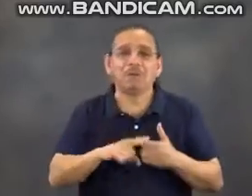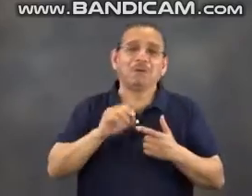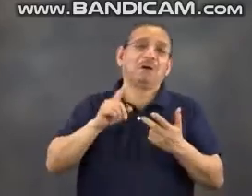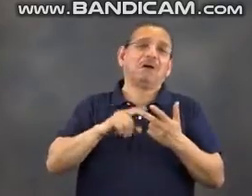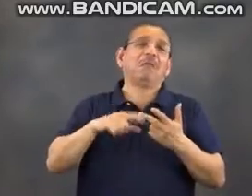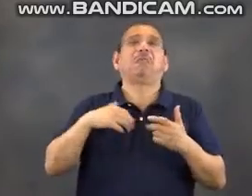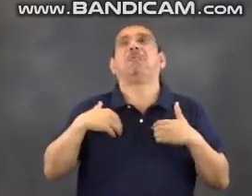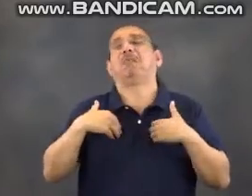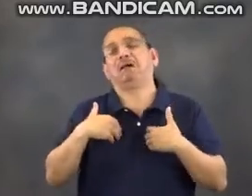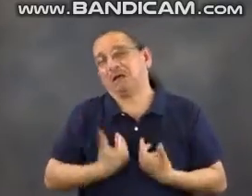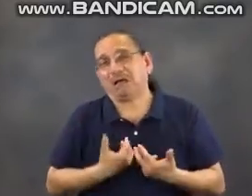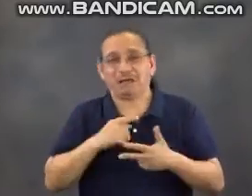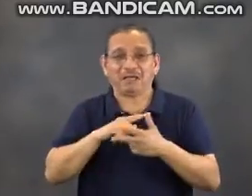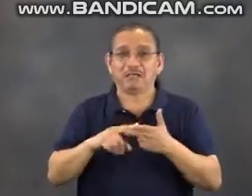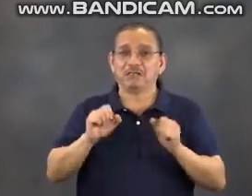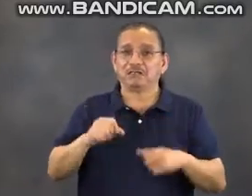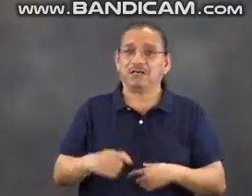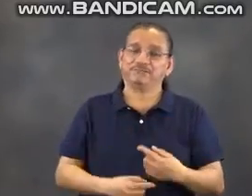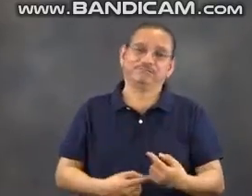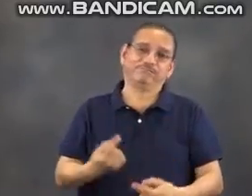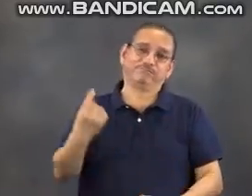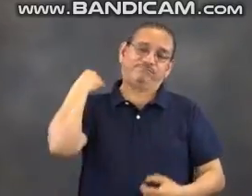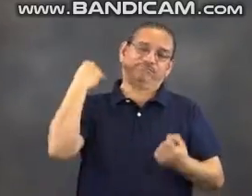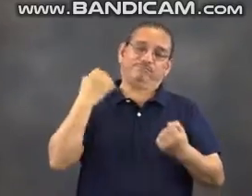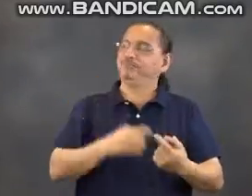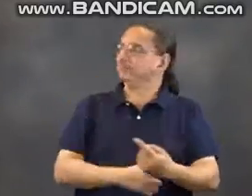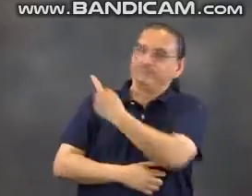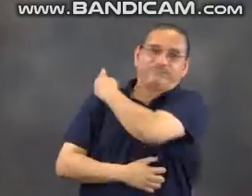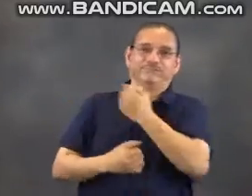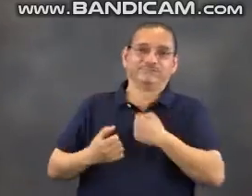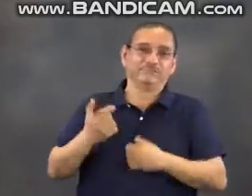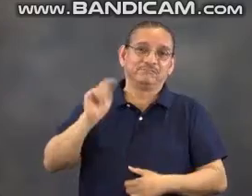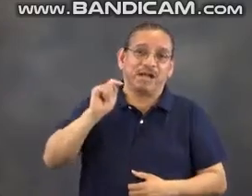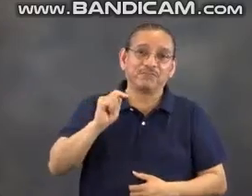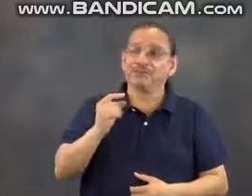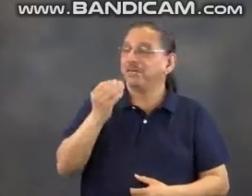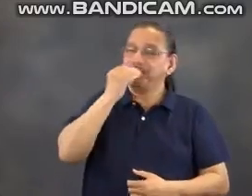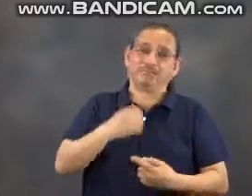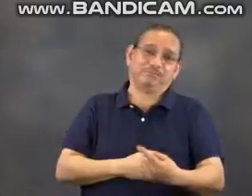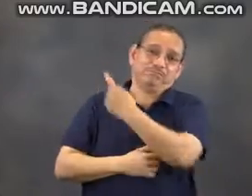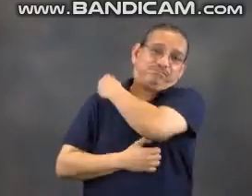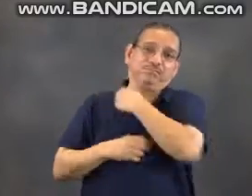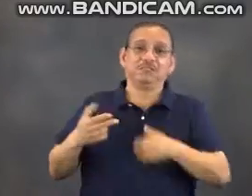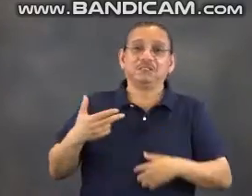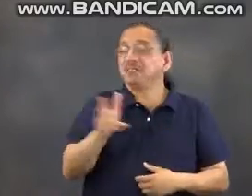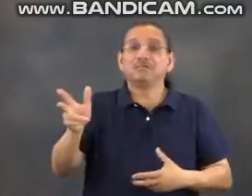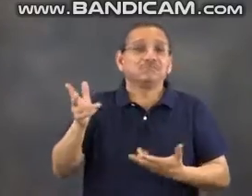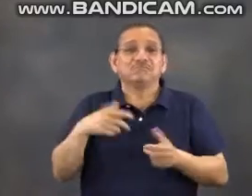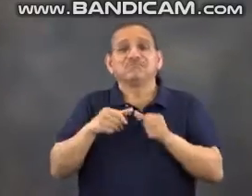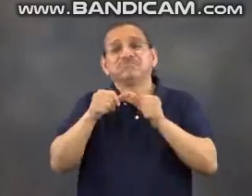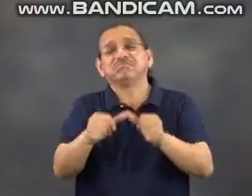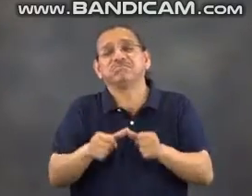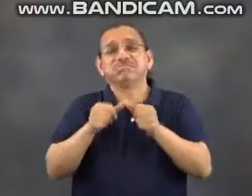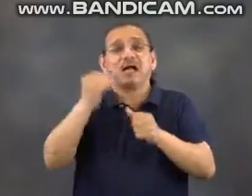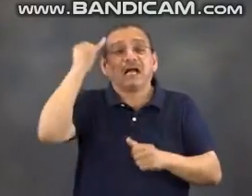If they were to say that they were hungry or they're tired, I would just tell them that it's back there. Go to the refrigerator or